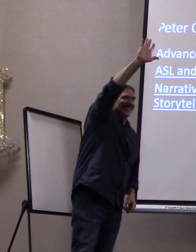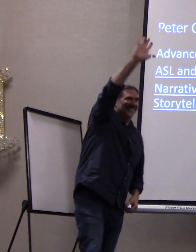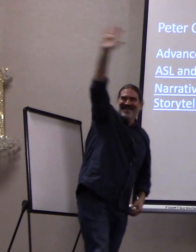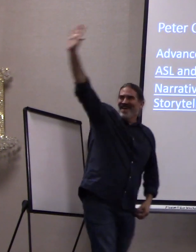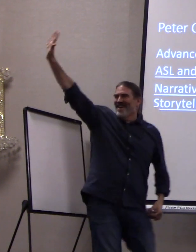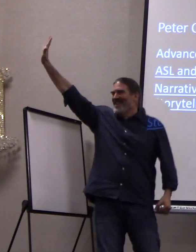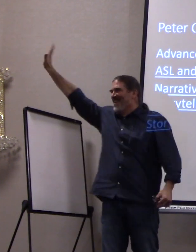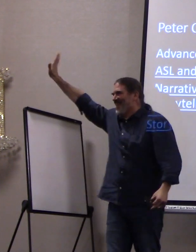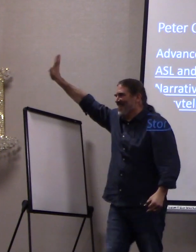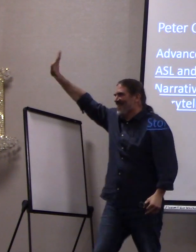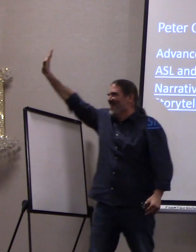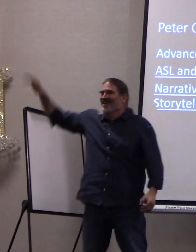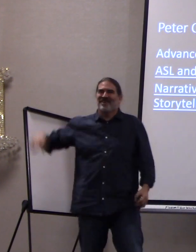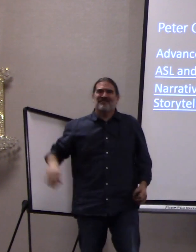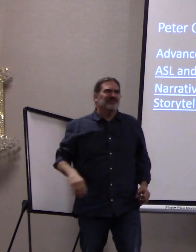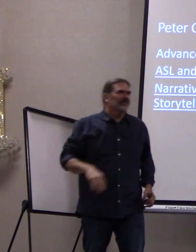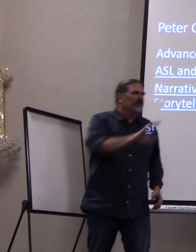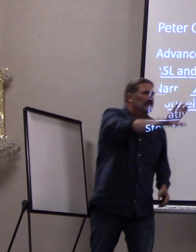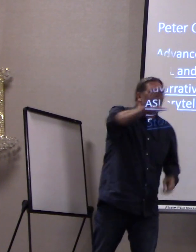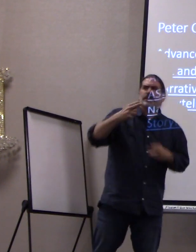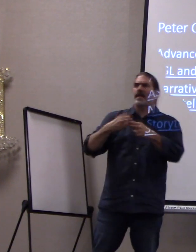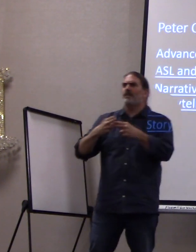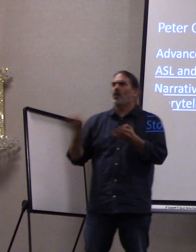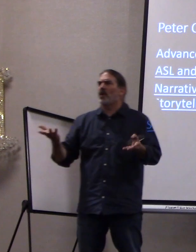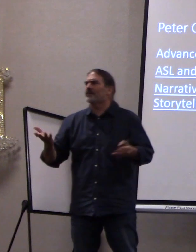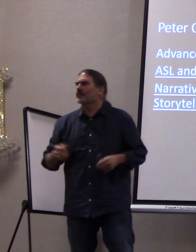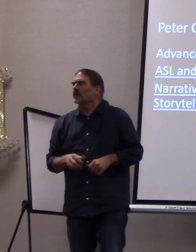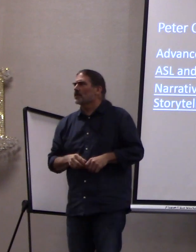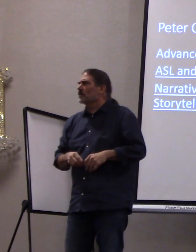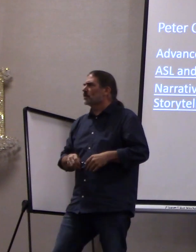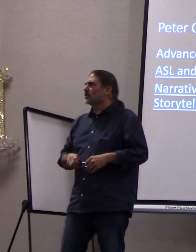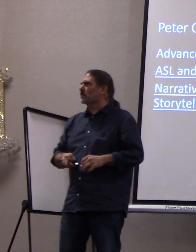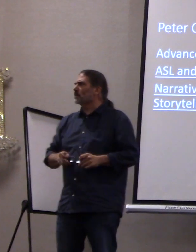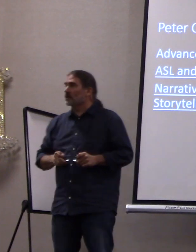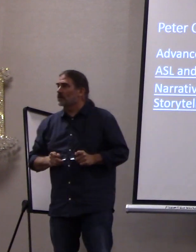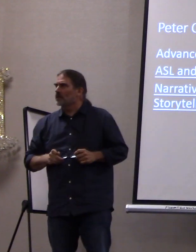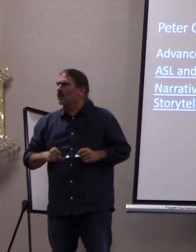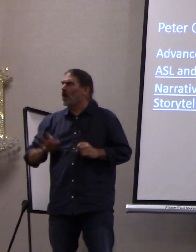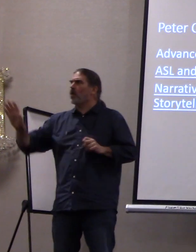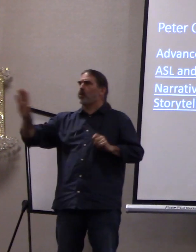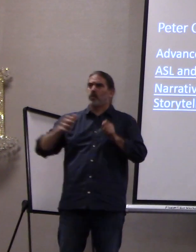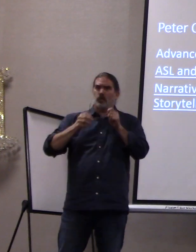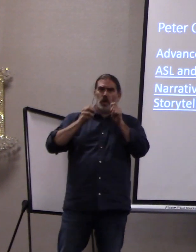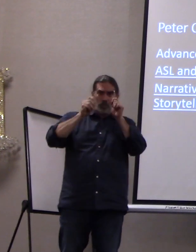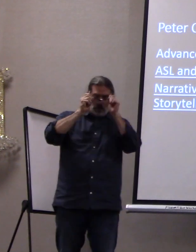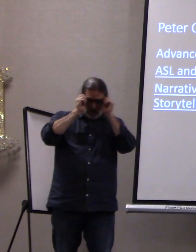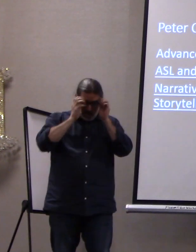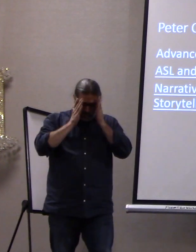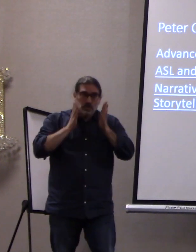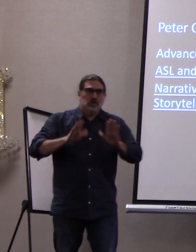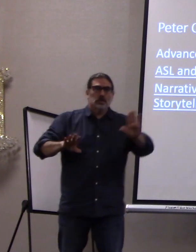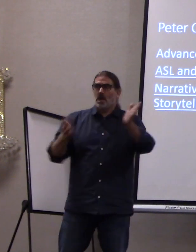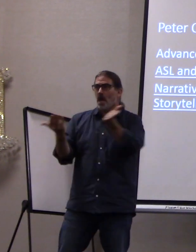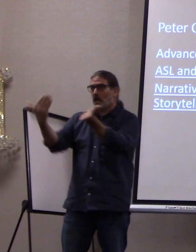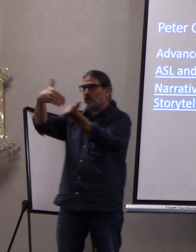Hi. Hello. Hello. What's your name? Oh, wait, well, hold on. Let